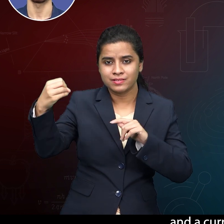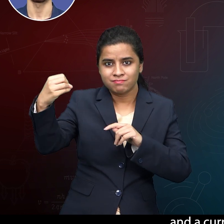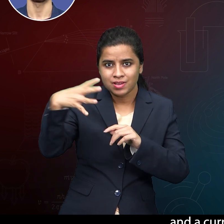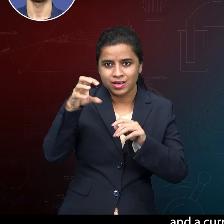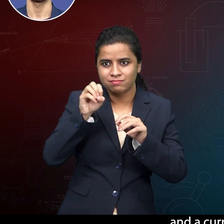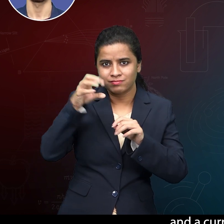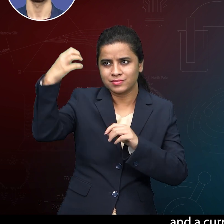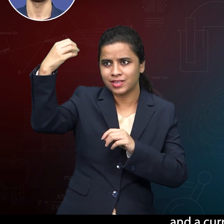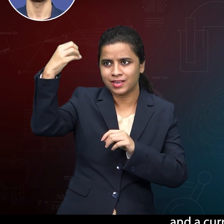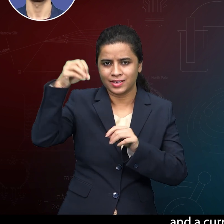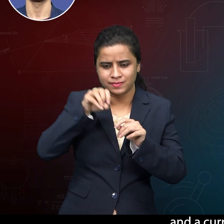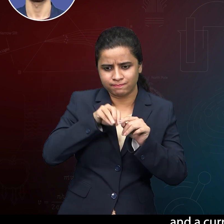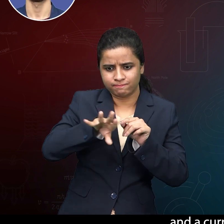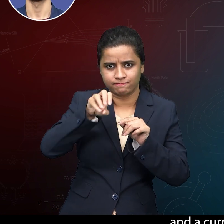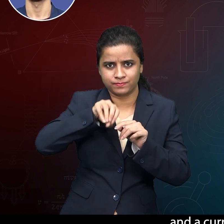it.